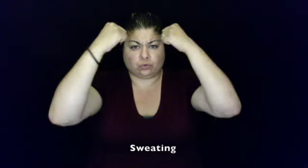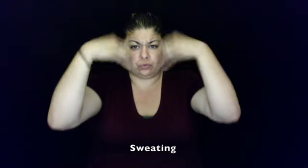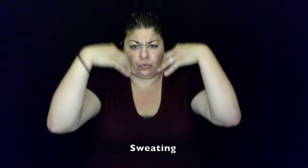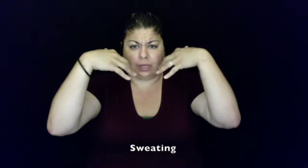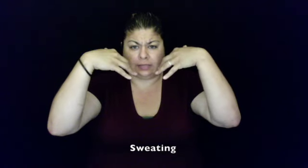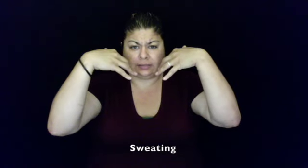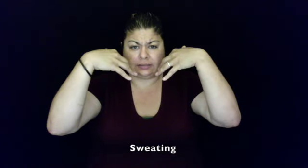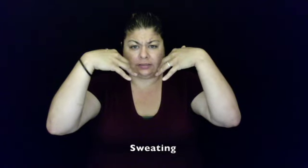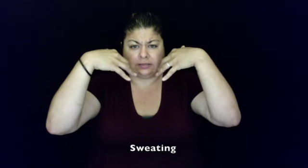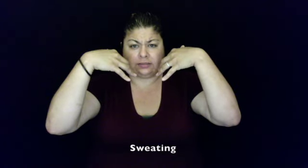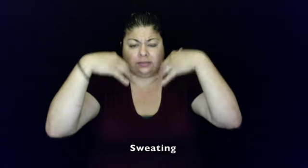Sweating.